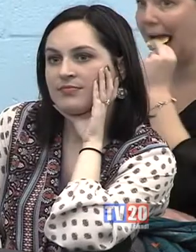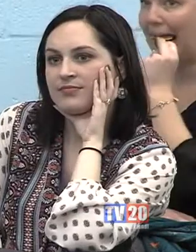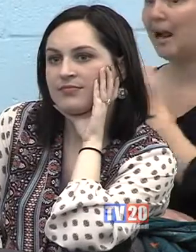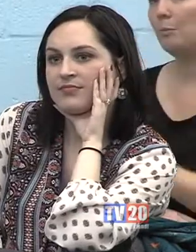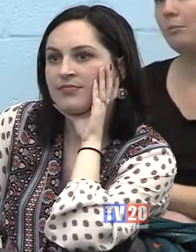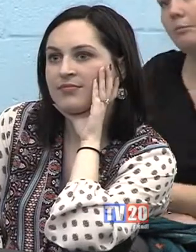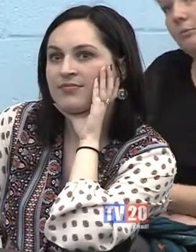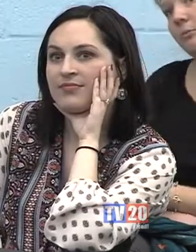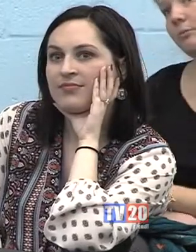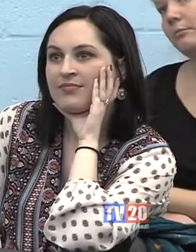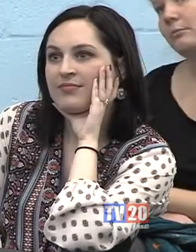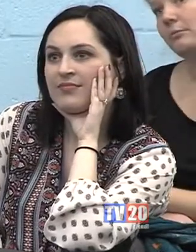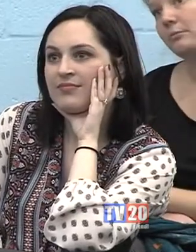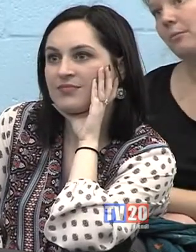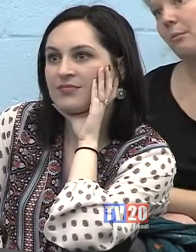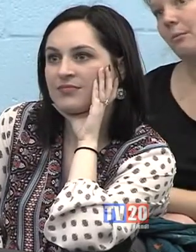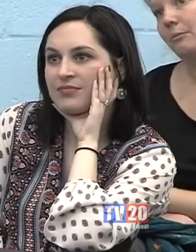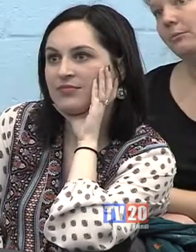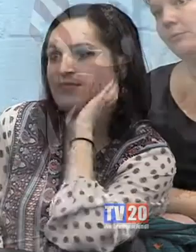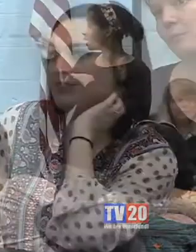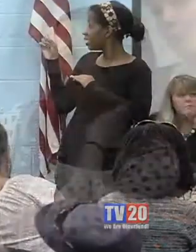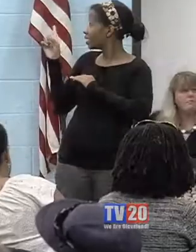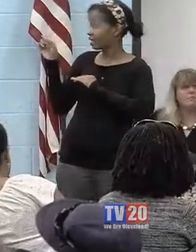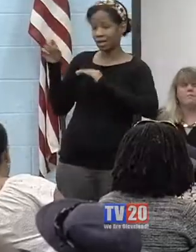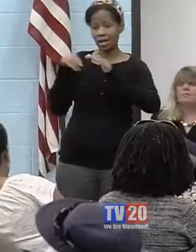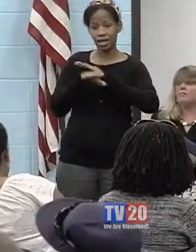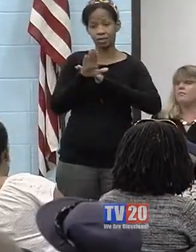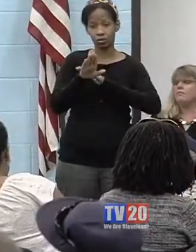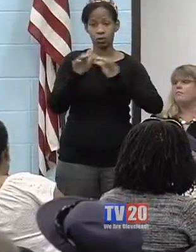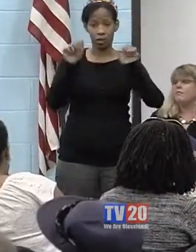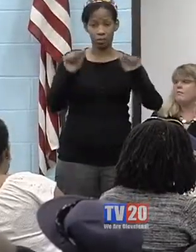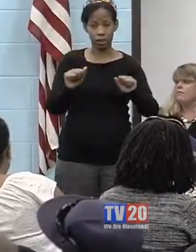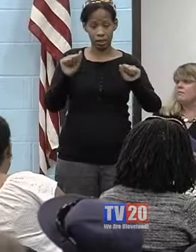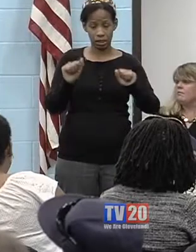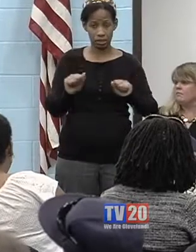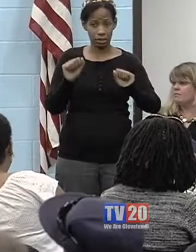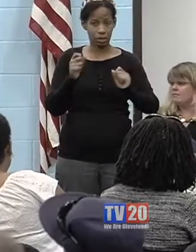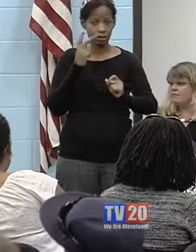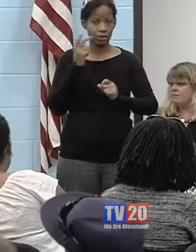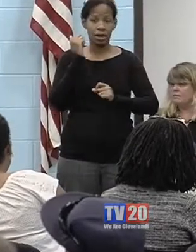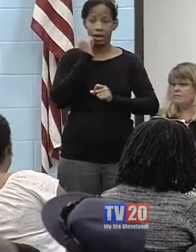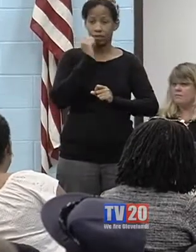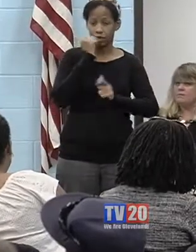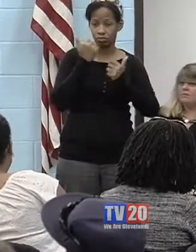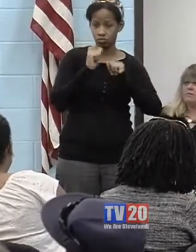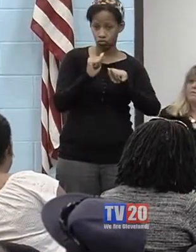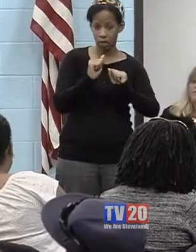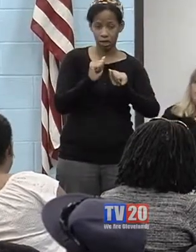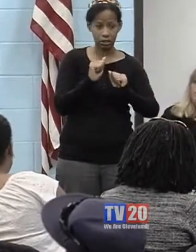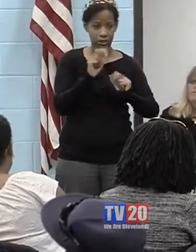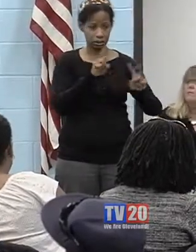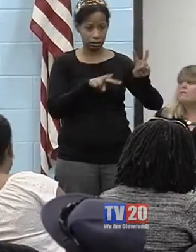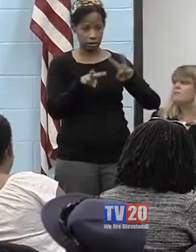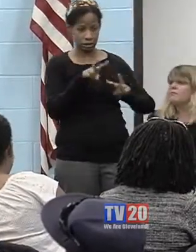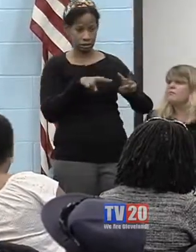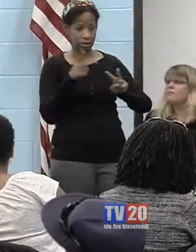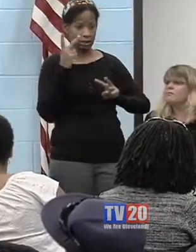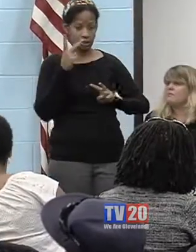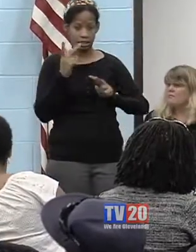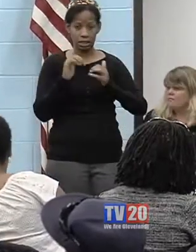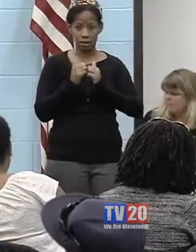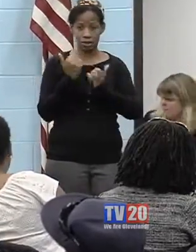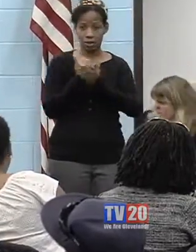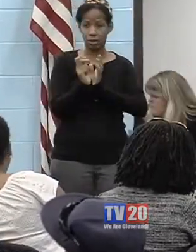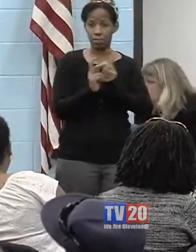Today's program is called Access Your Abilities, and that's what we do at the Sight Center every day. We try to dispel myths. We try to